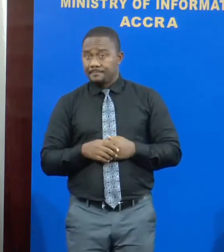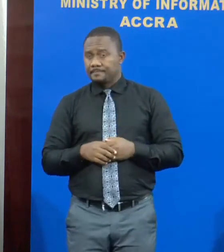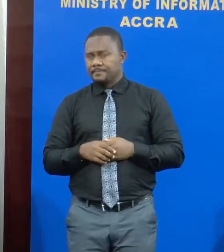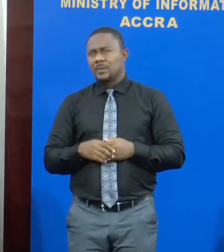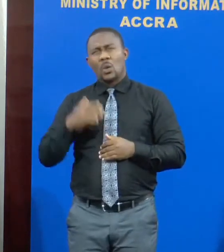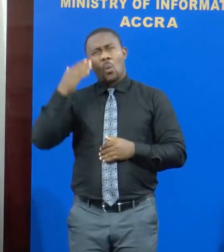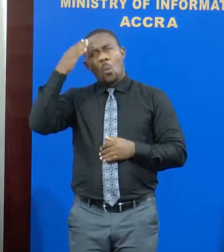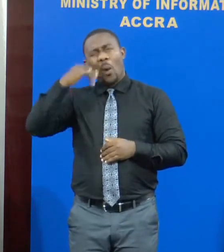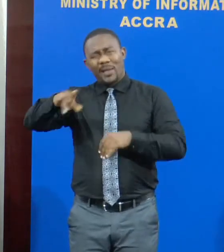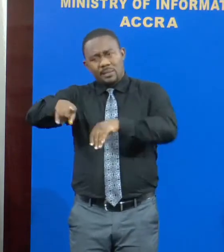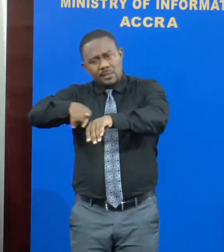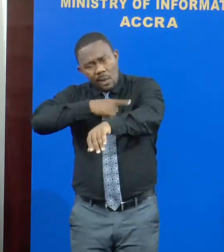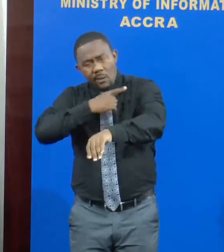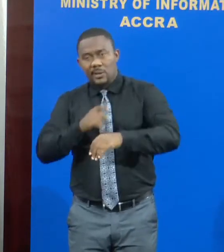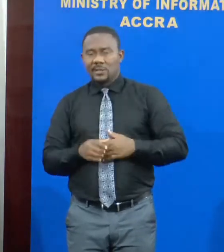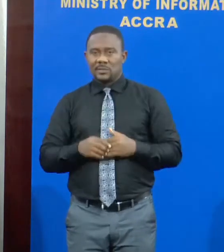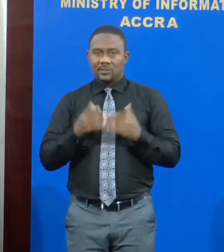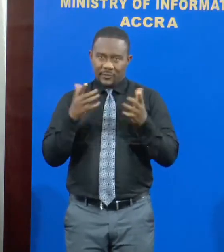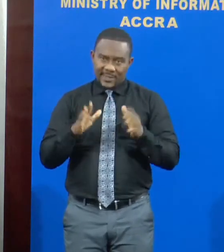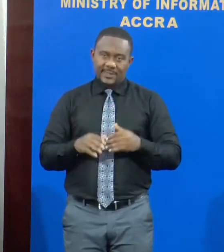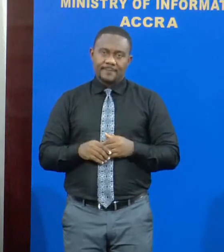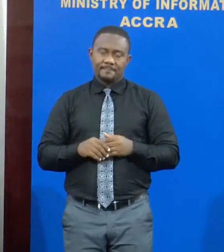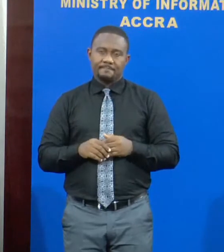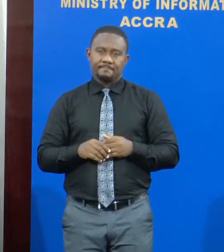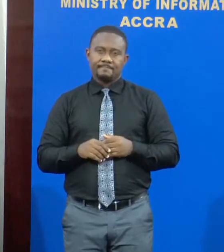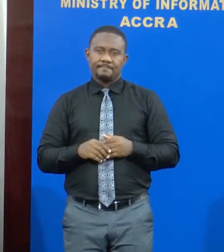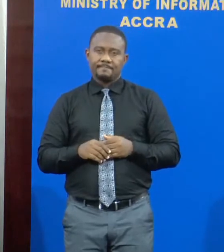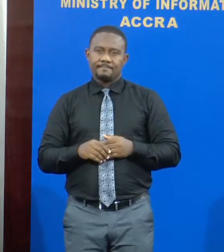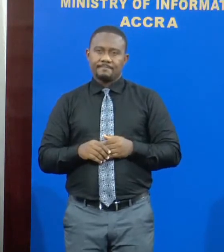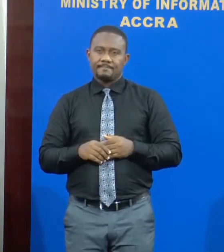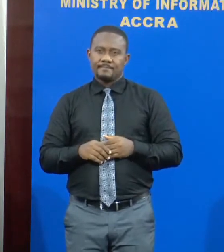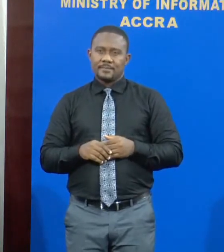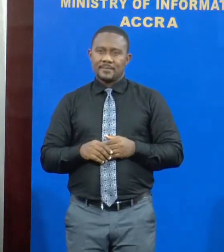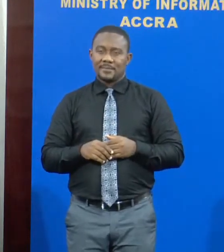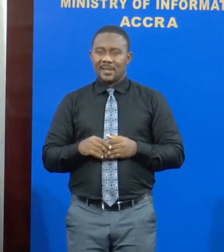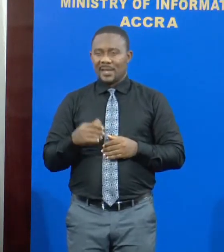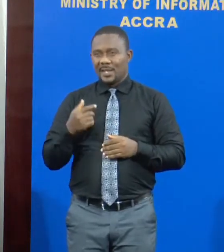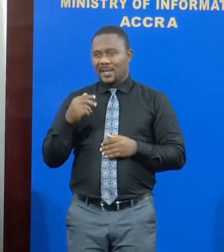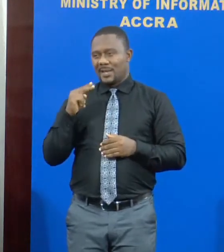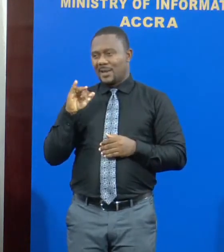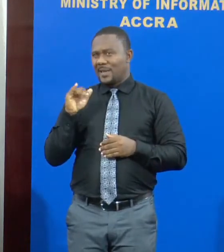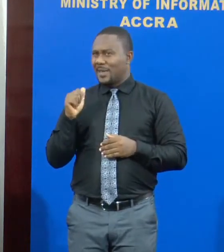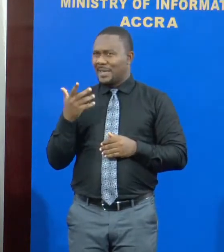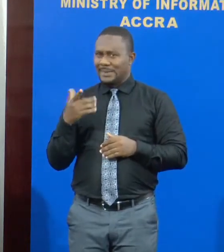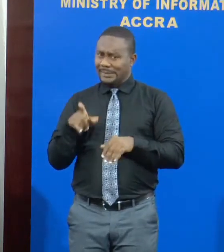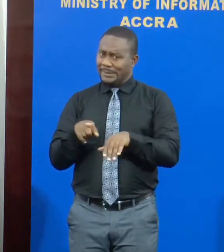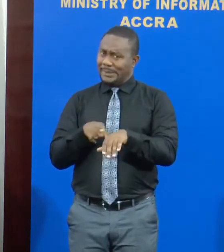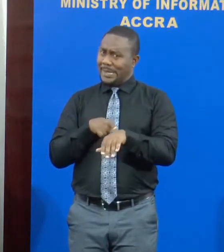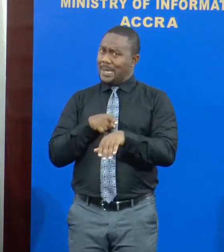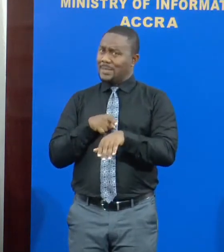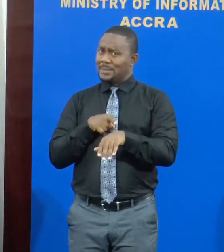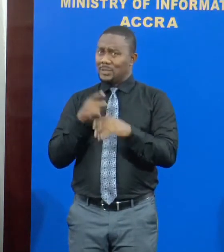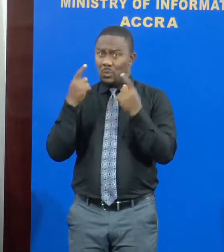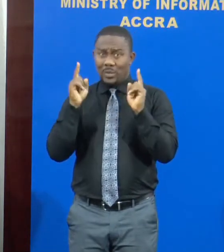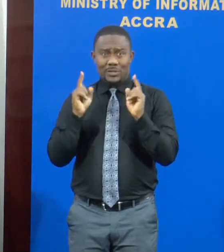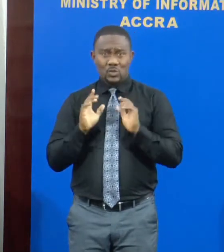long? From our perspective, NI hasn't taken so long, not at all.